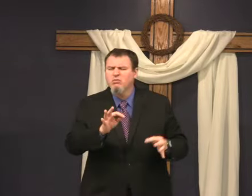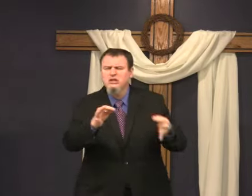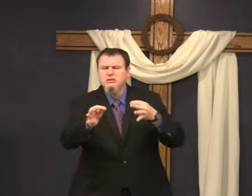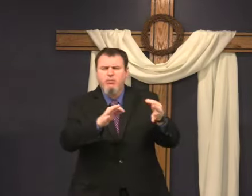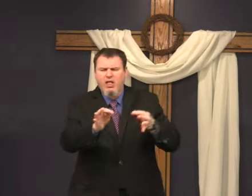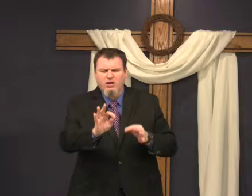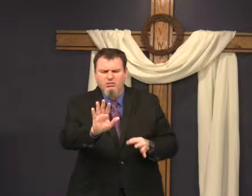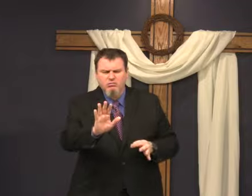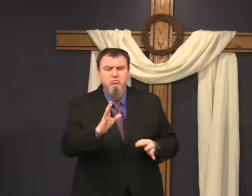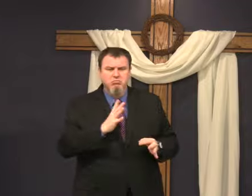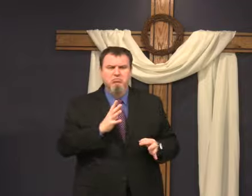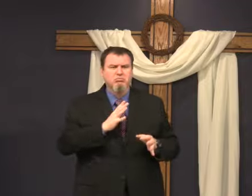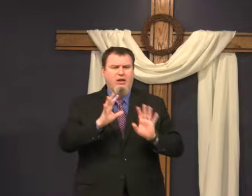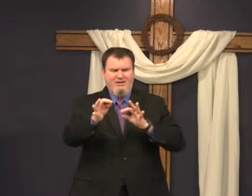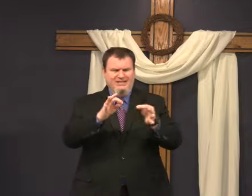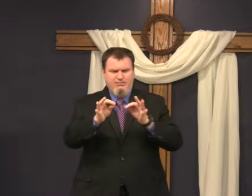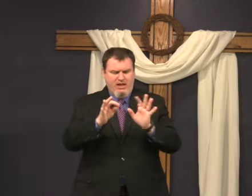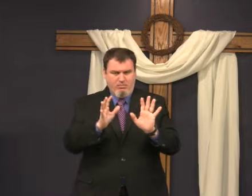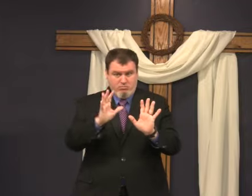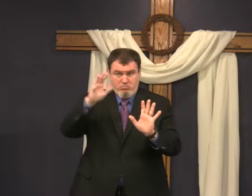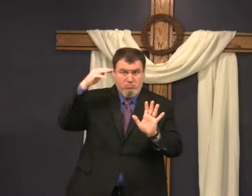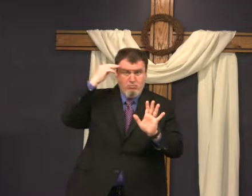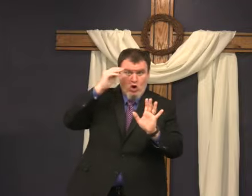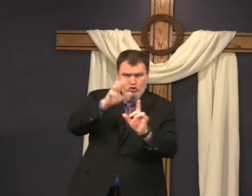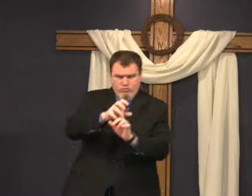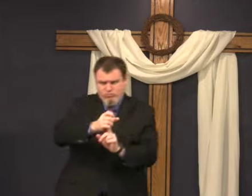But Jesus said, no, let me explain. I'll explain,